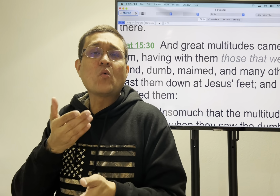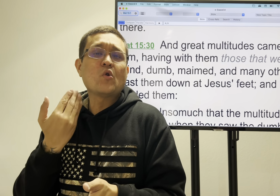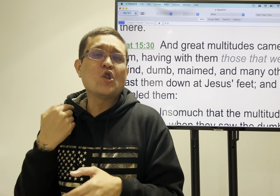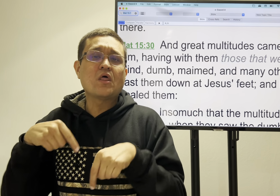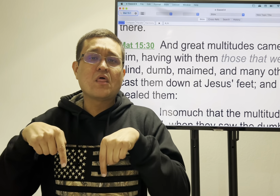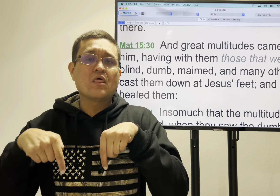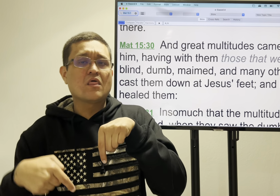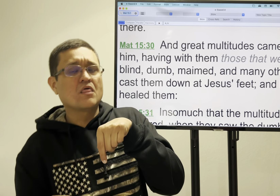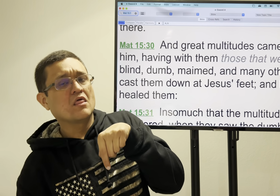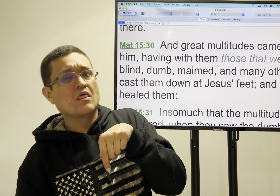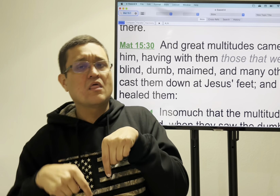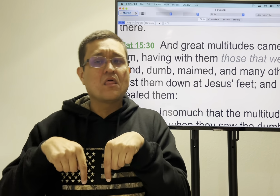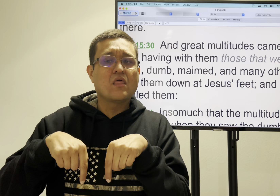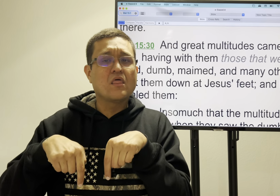having with them those that were lame,